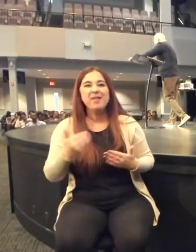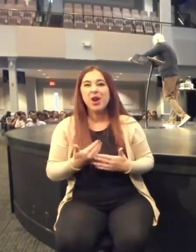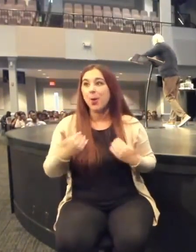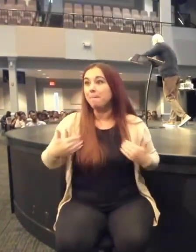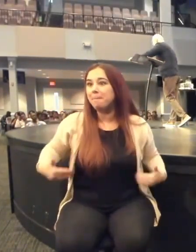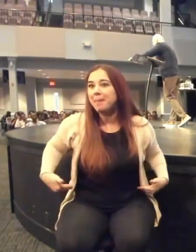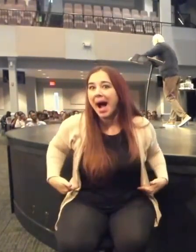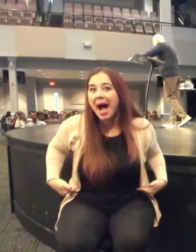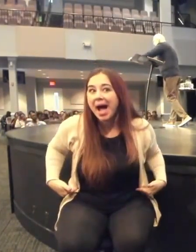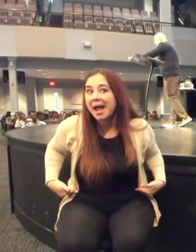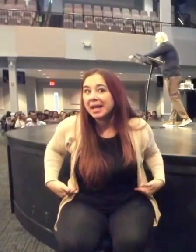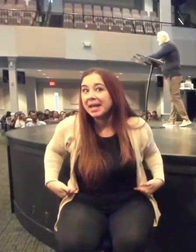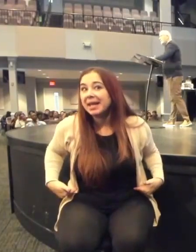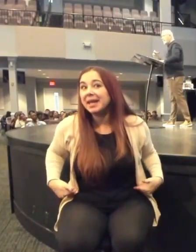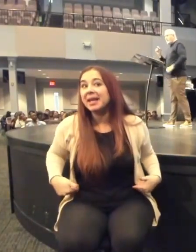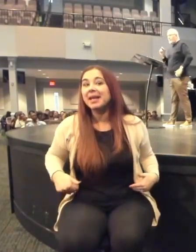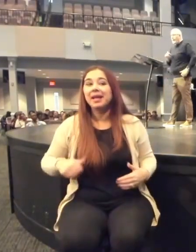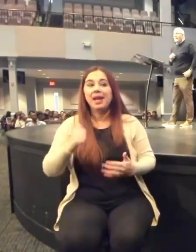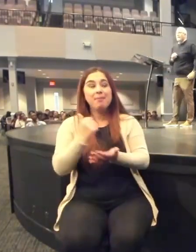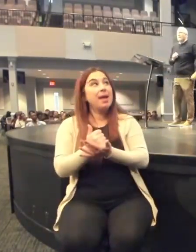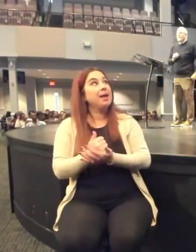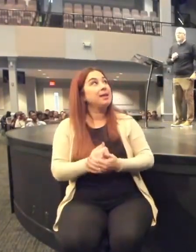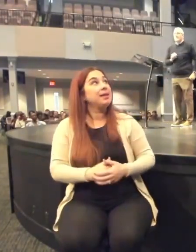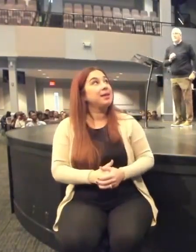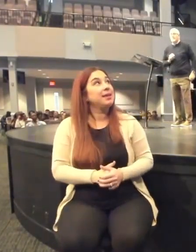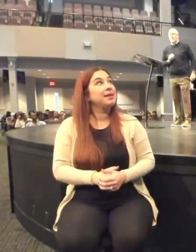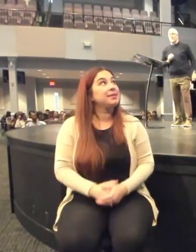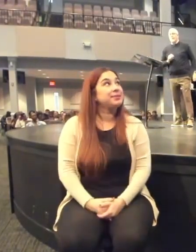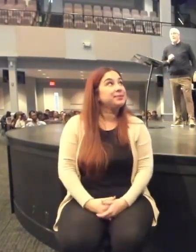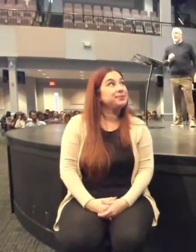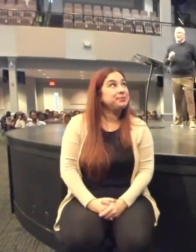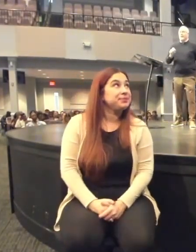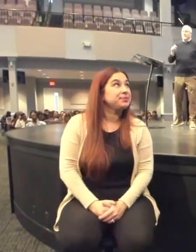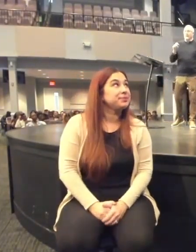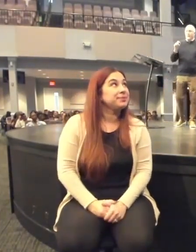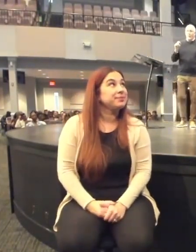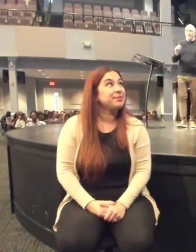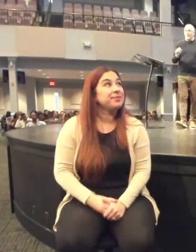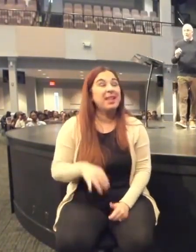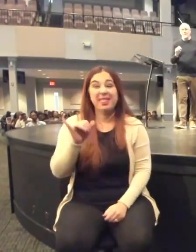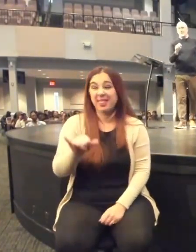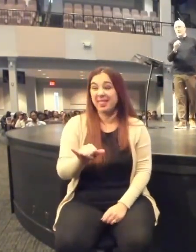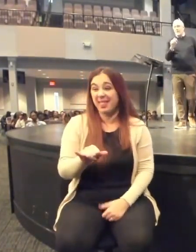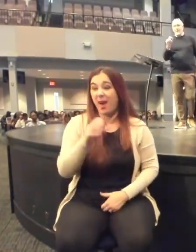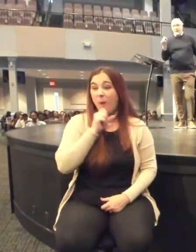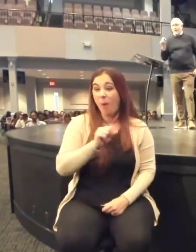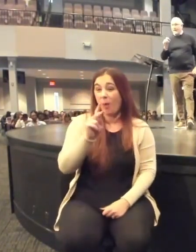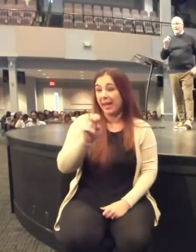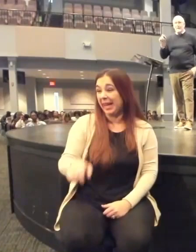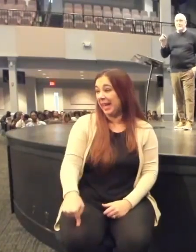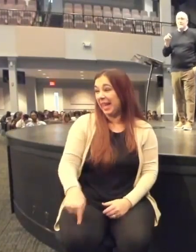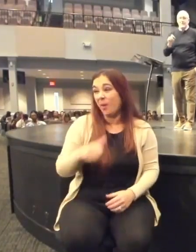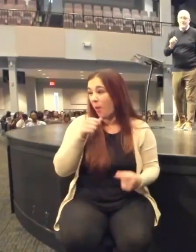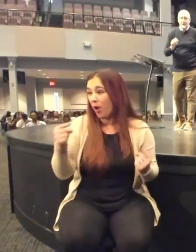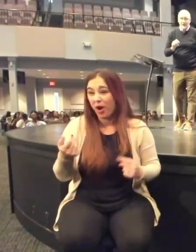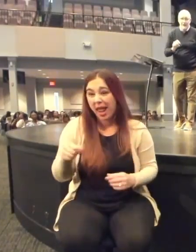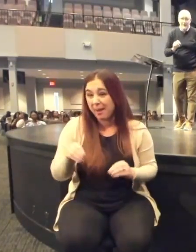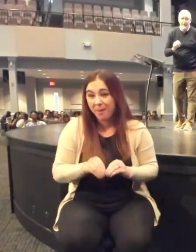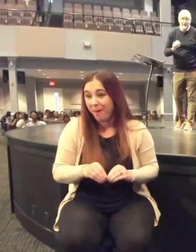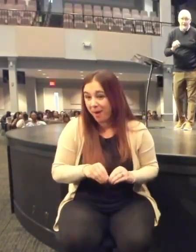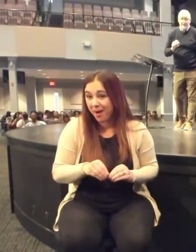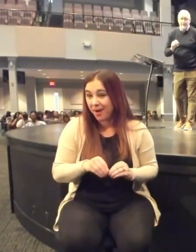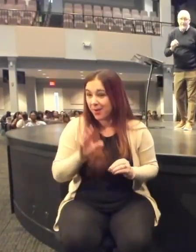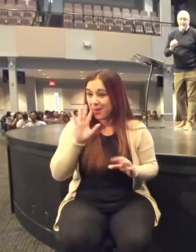body, okay? You're going to have a new body, okay? That old knee is not going to hurt like it used to,